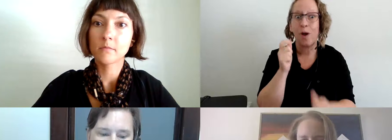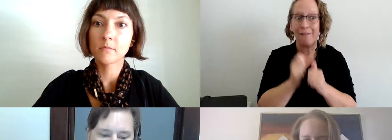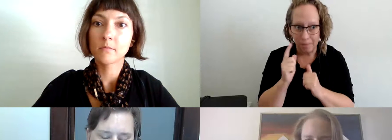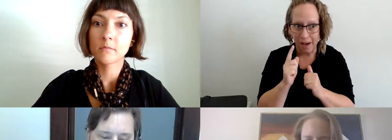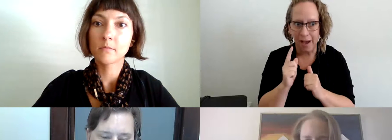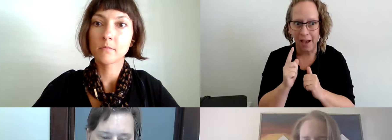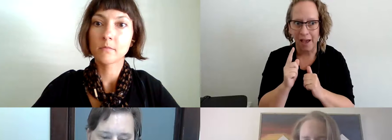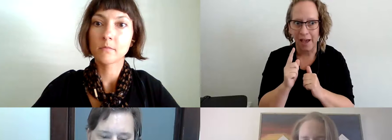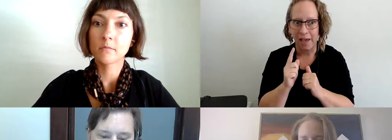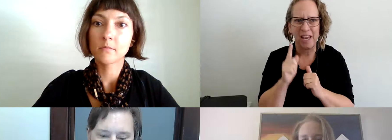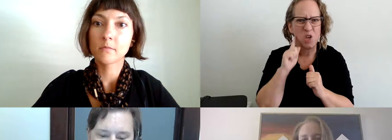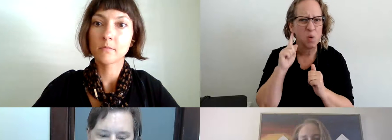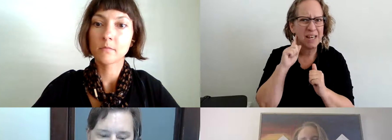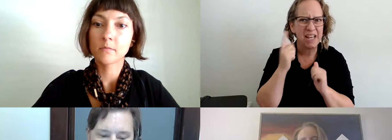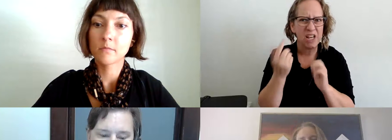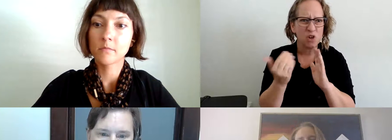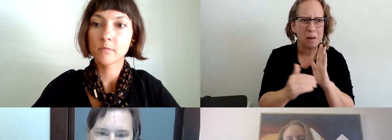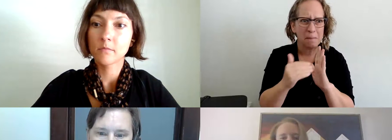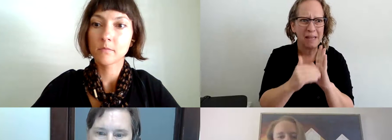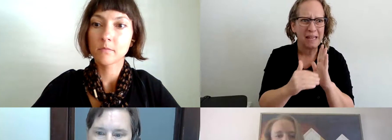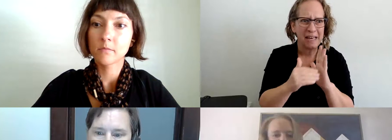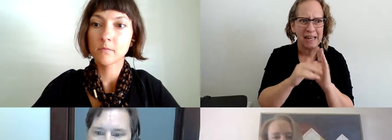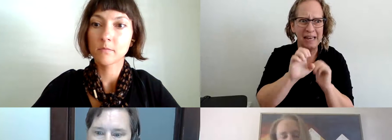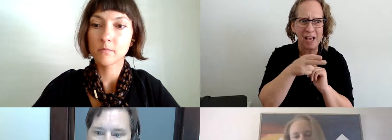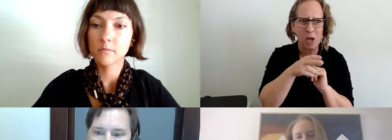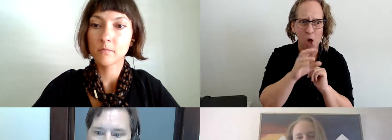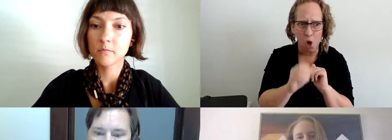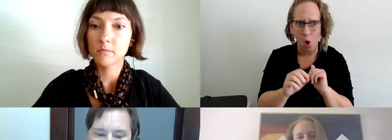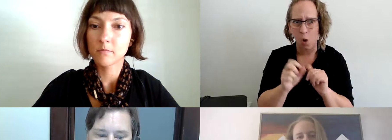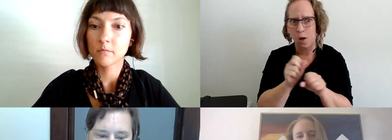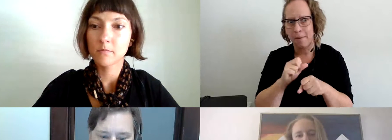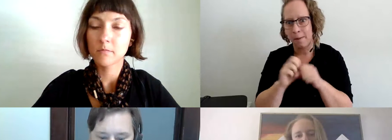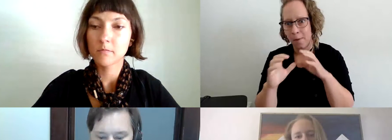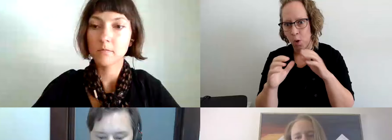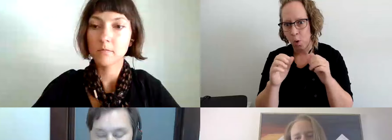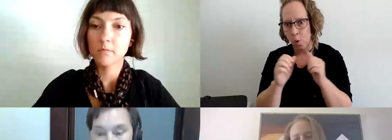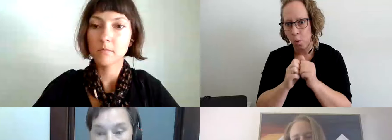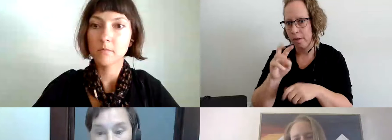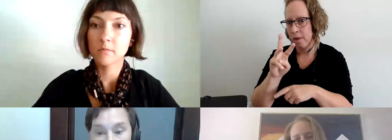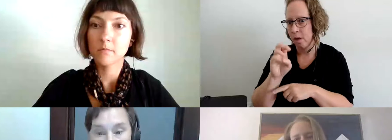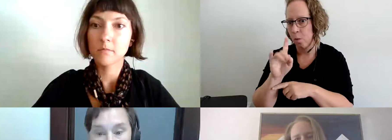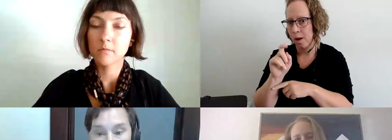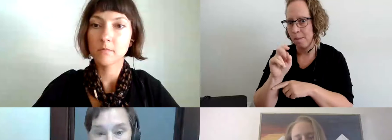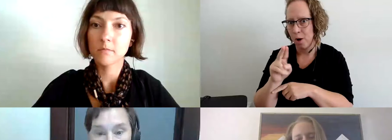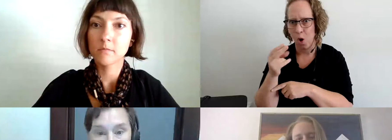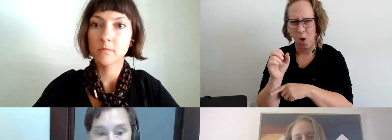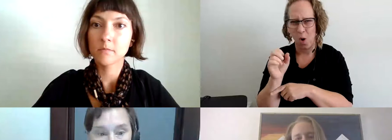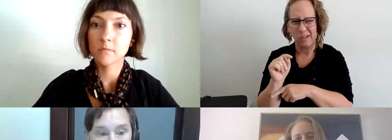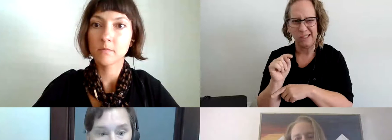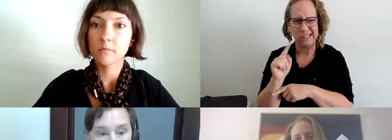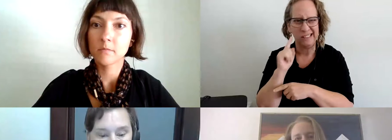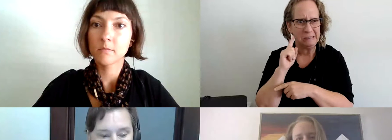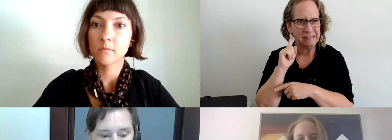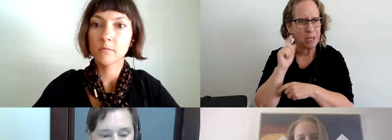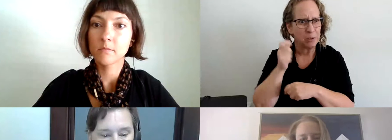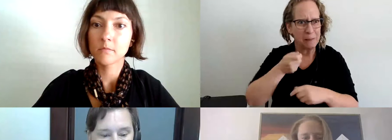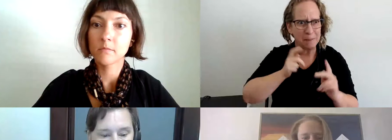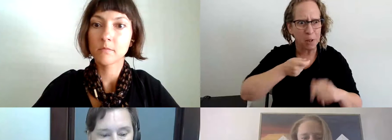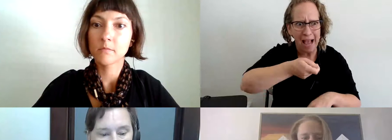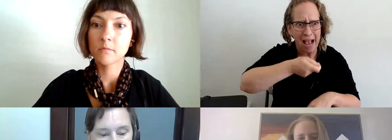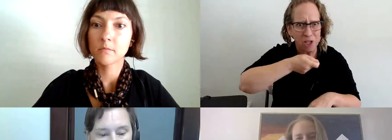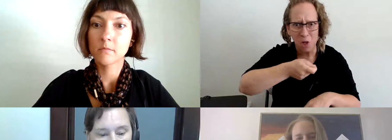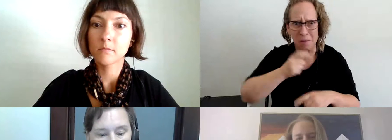You may use the chat section at any time during the session to communicate with the webinar host and alert us to any technical